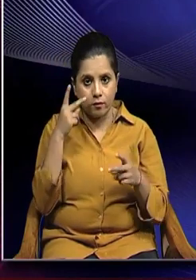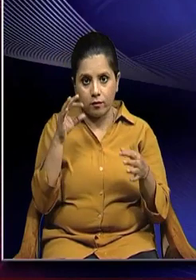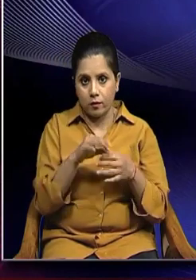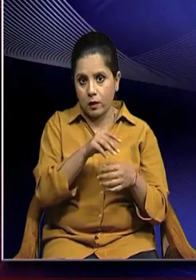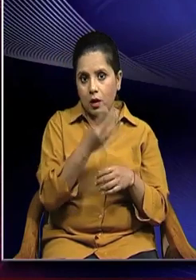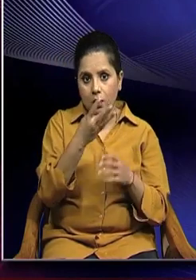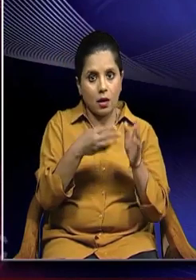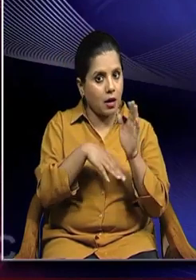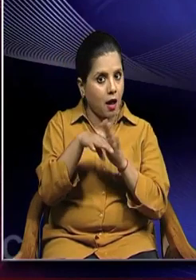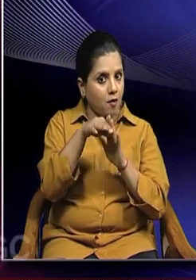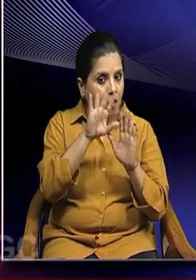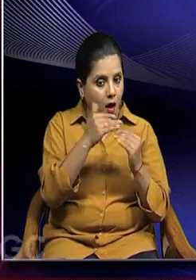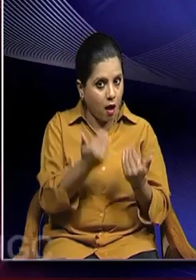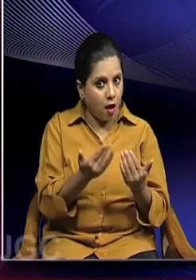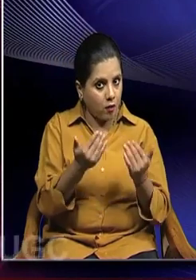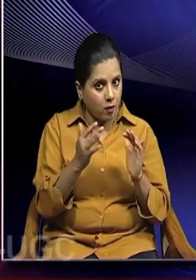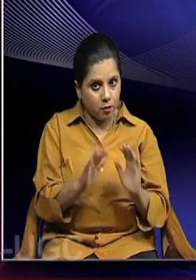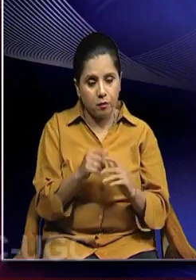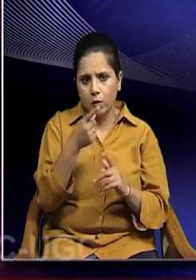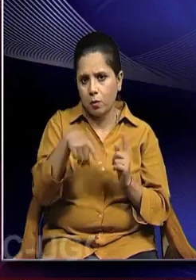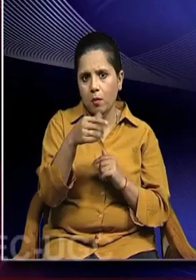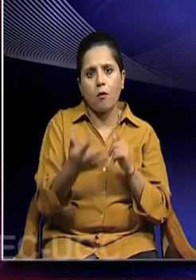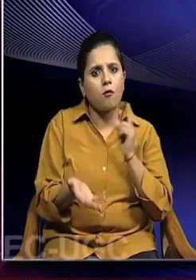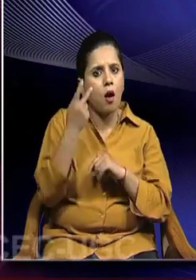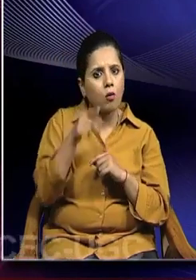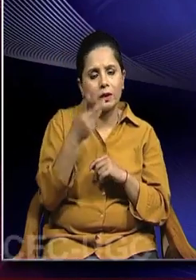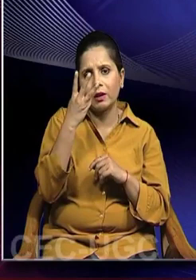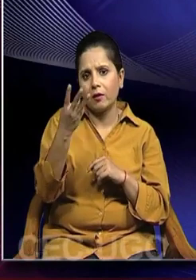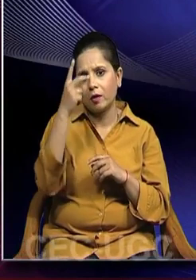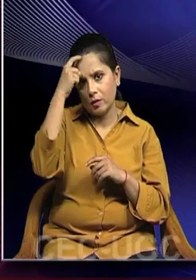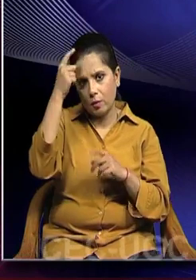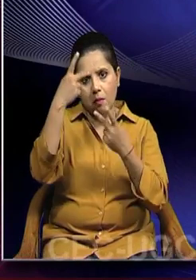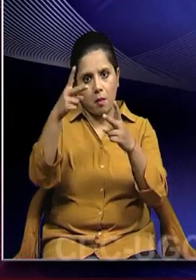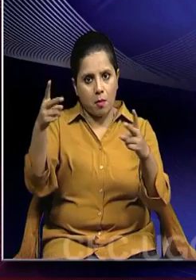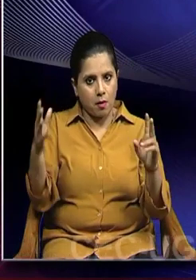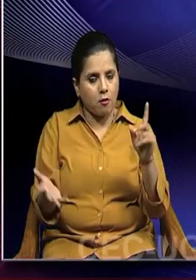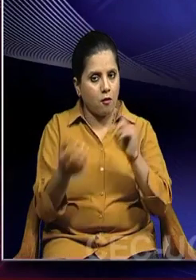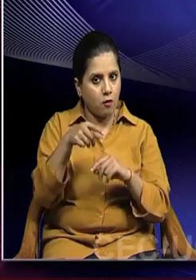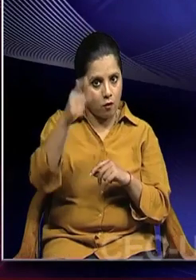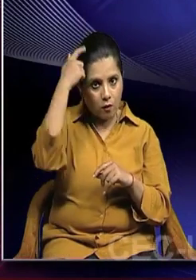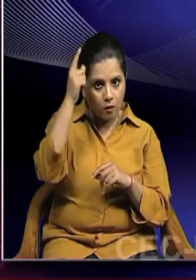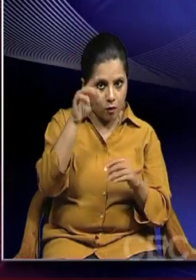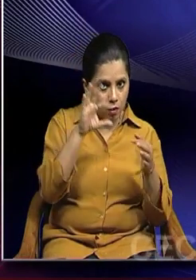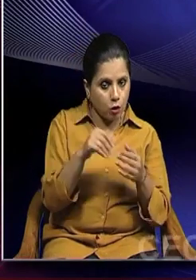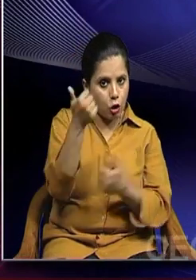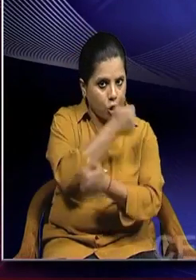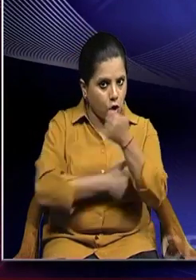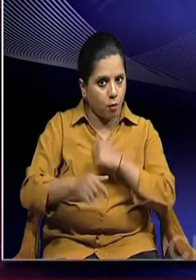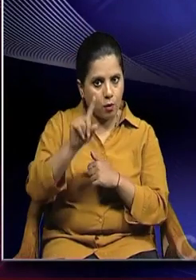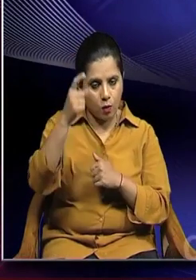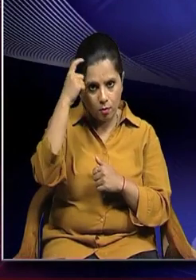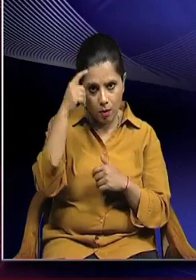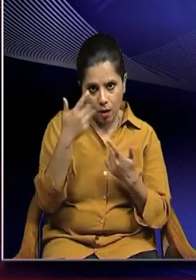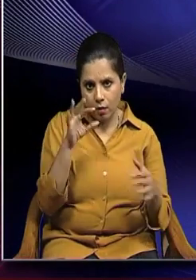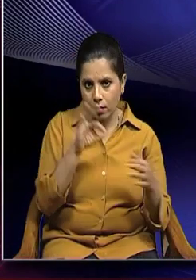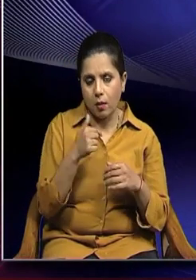these three levels of existence. You would find three different mindsets. One is the mindset of competition, where